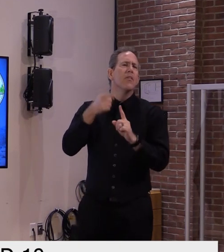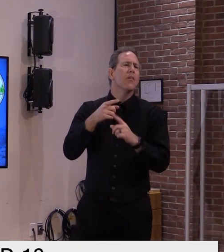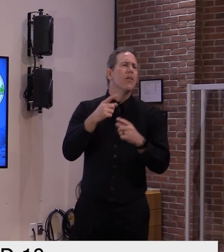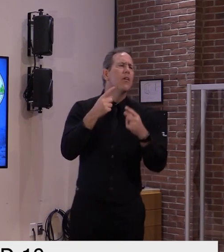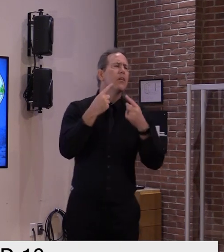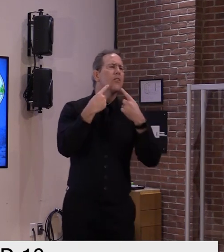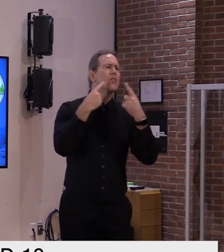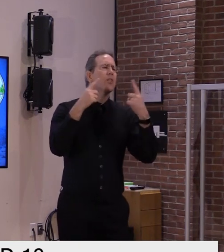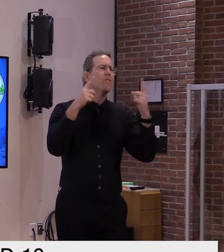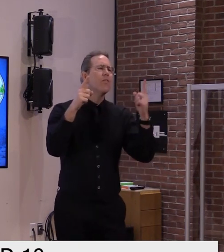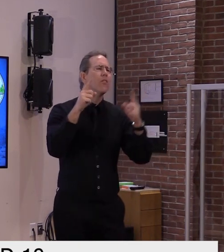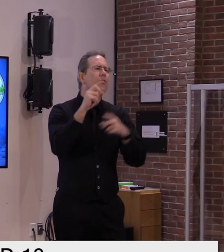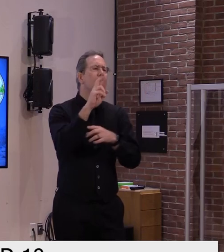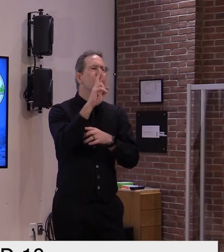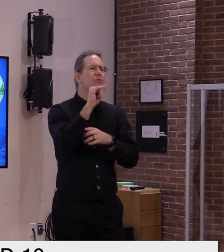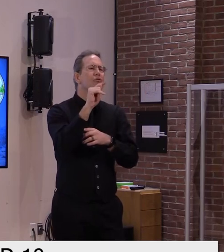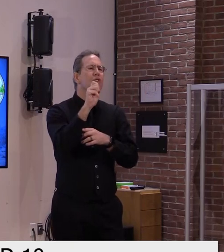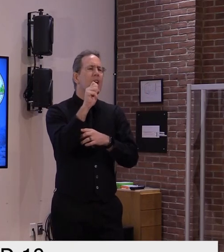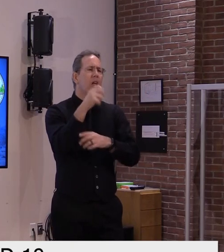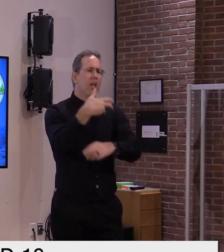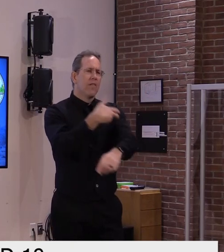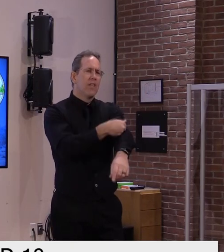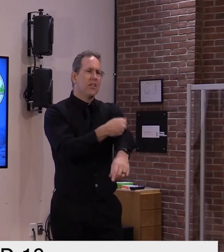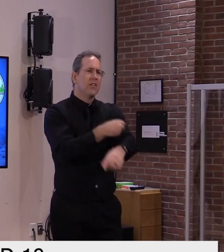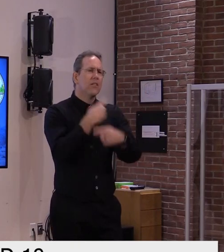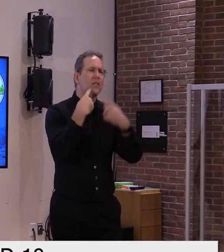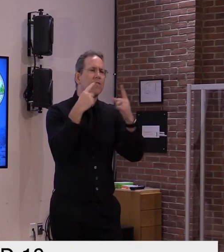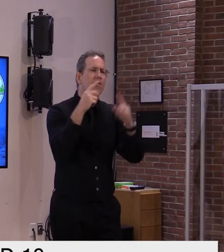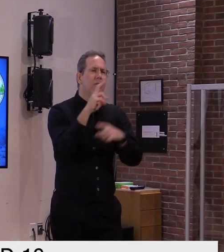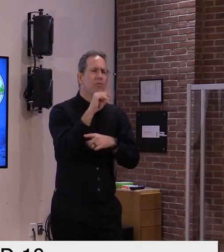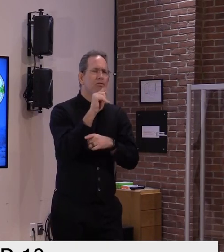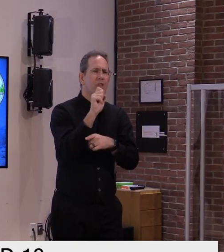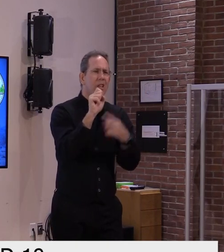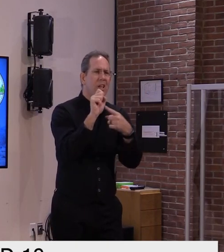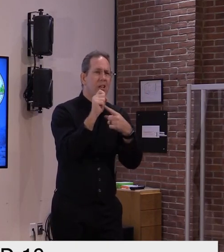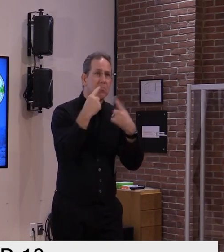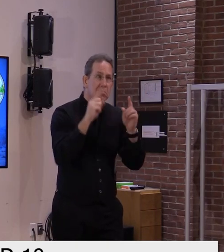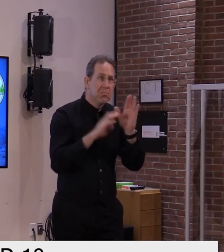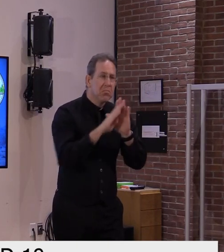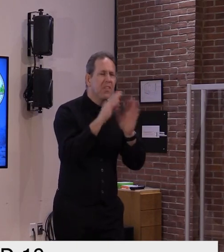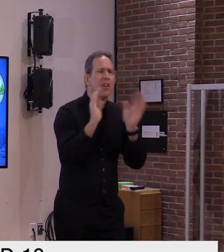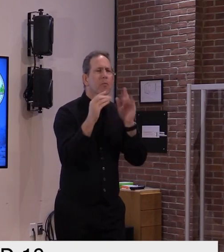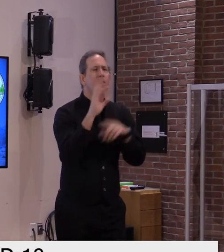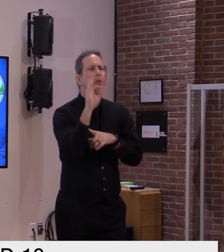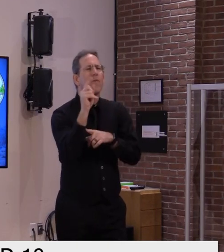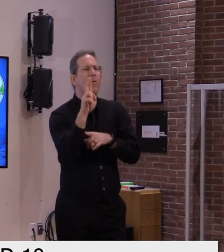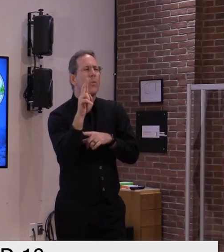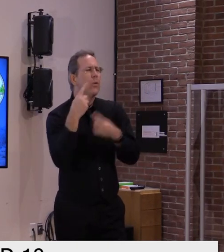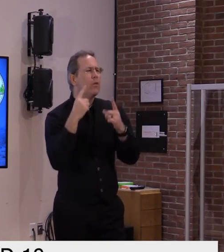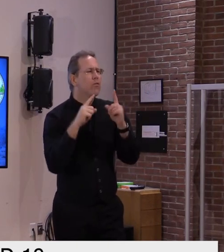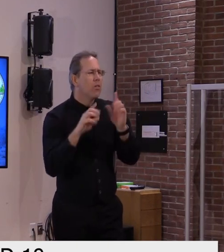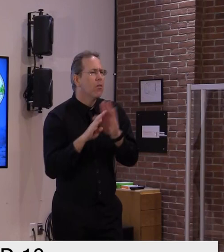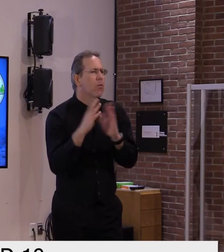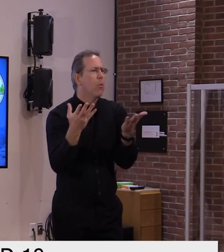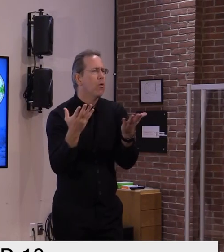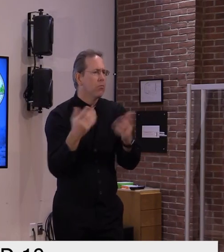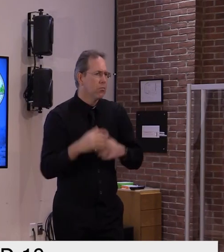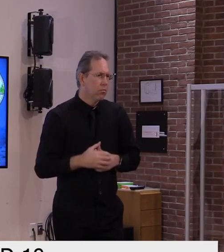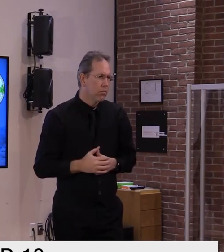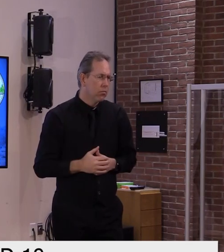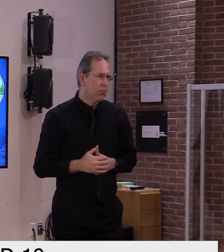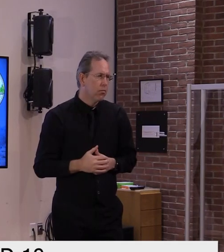year? Yeah, flu shot... probably the most successful would be in the 60% range at the most,